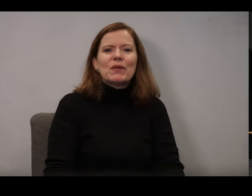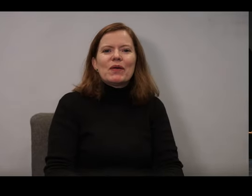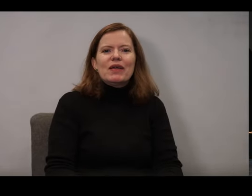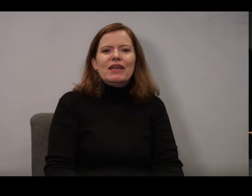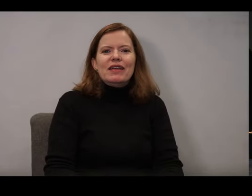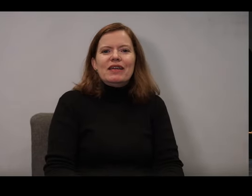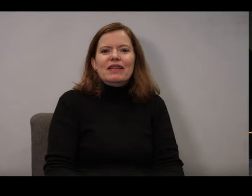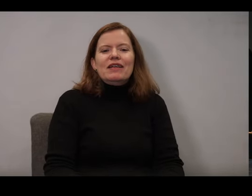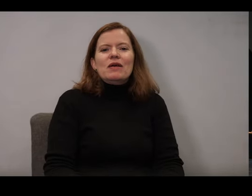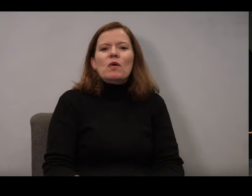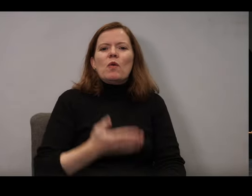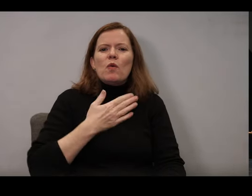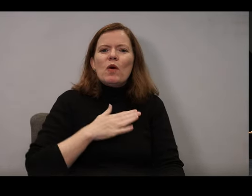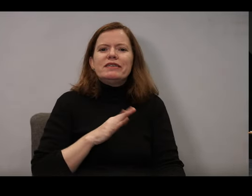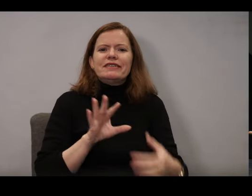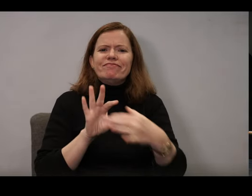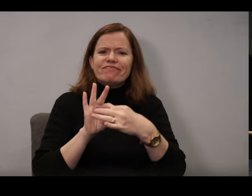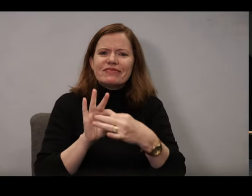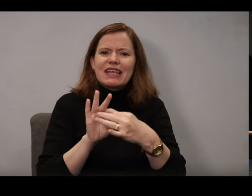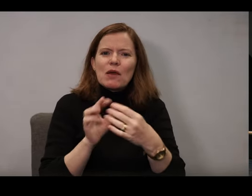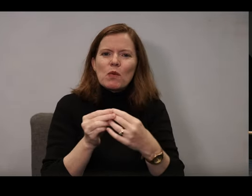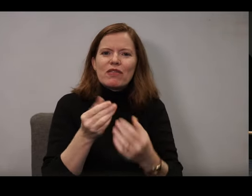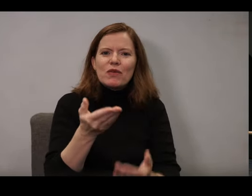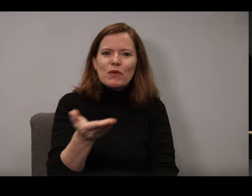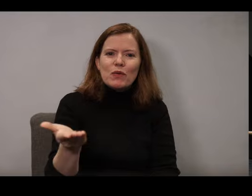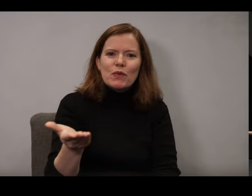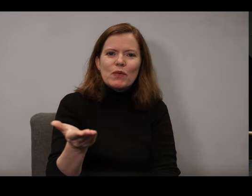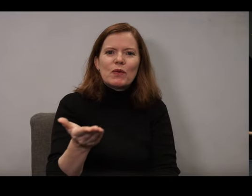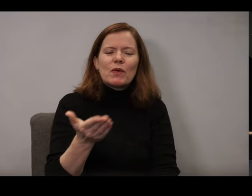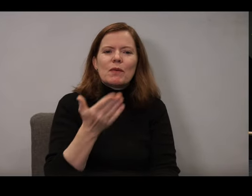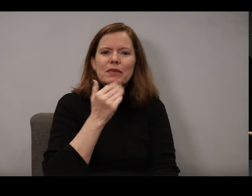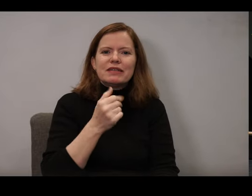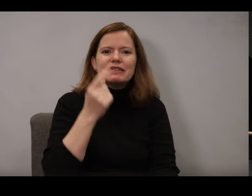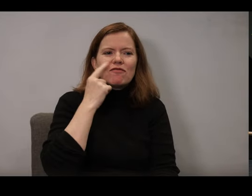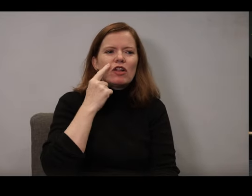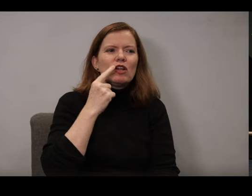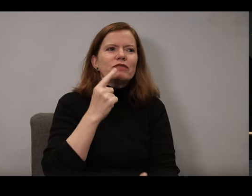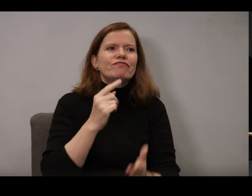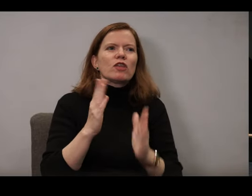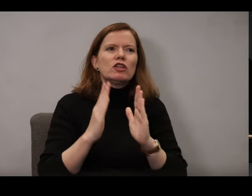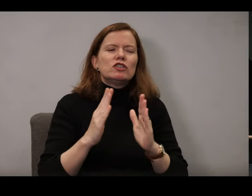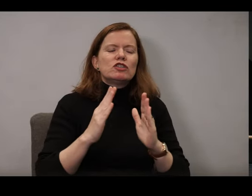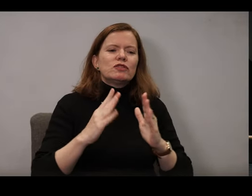today, we can connect with you. If you want to let us know you're with us, you go to